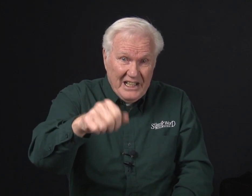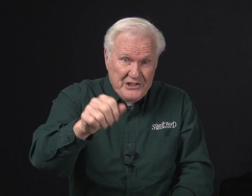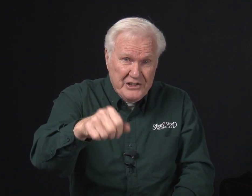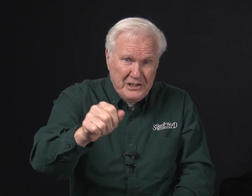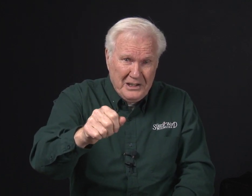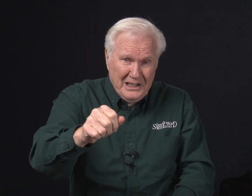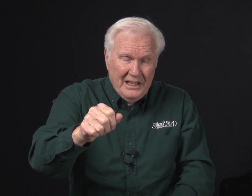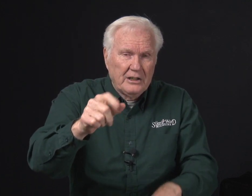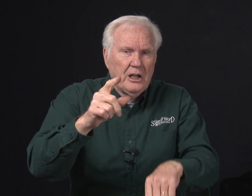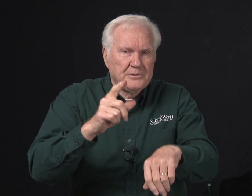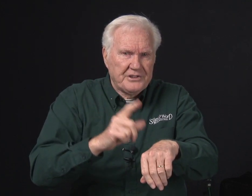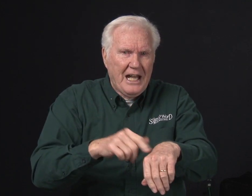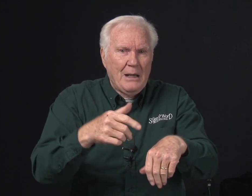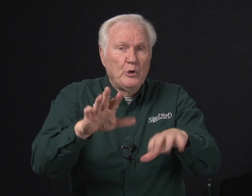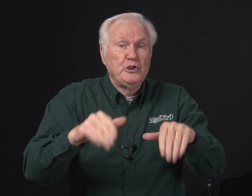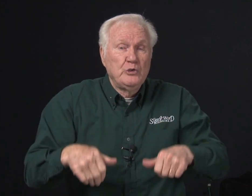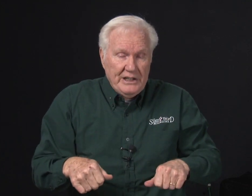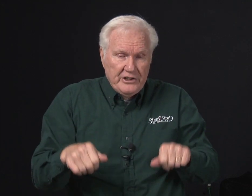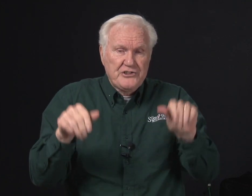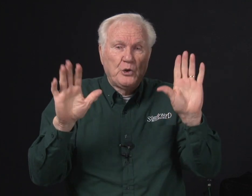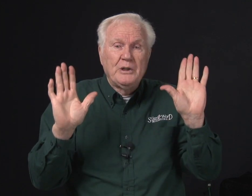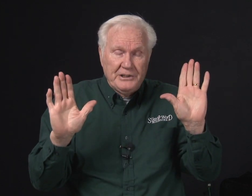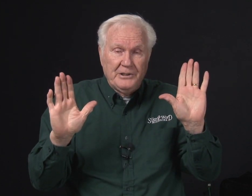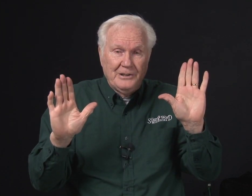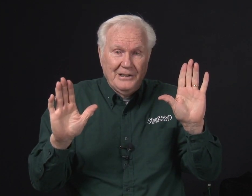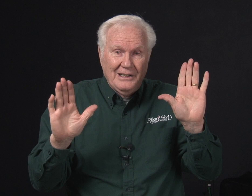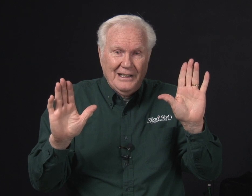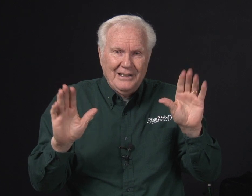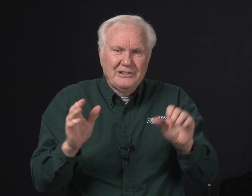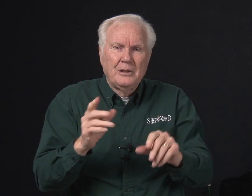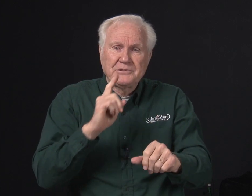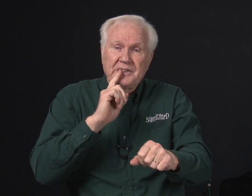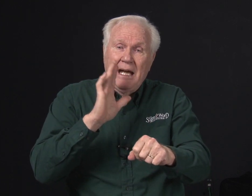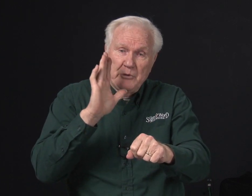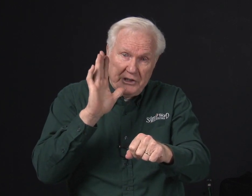Yes. There comes a time when you need to surrender, and there comes a time when you need to